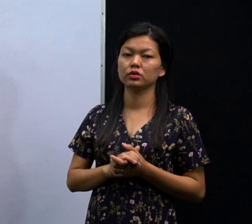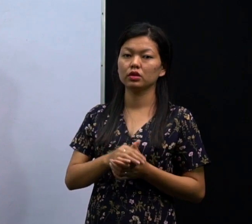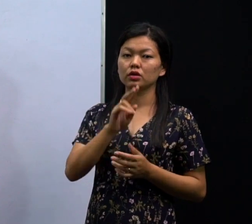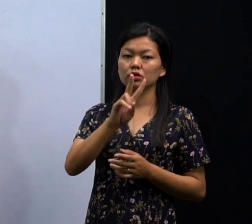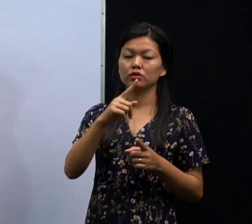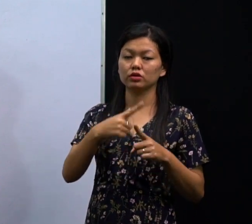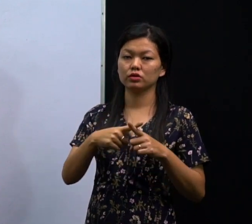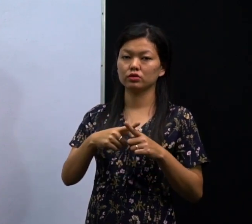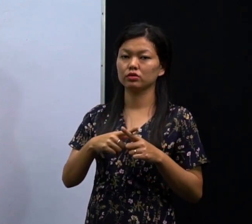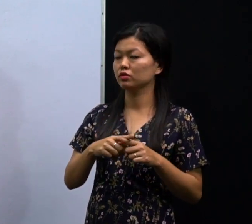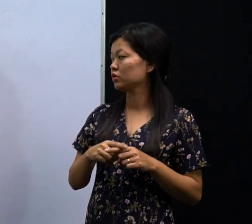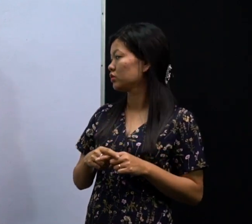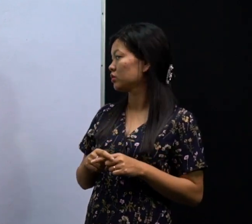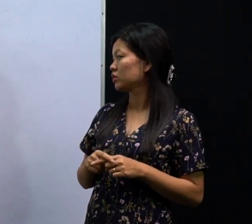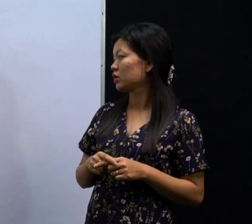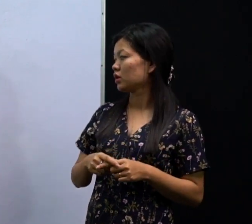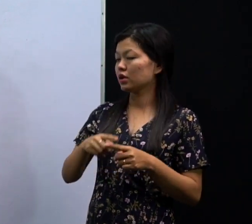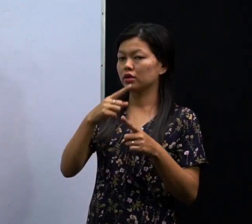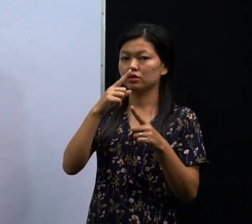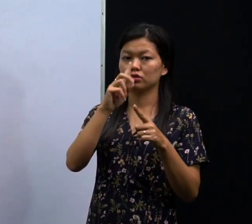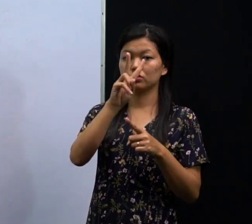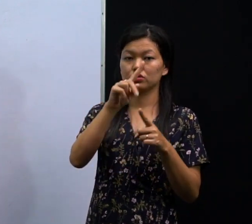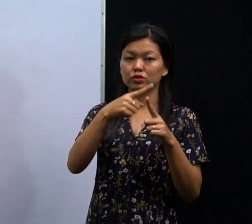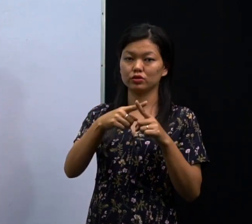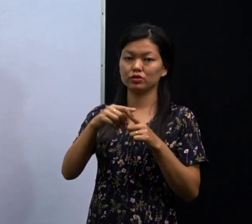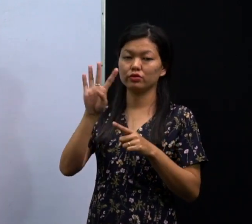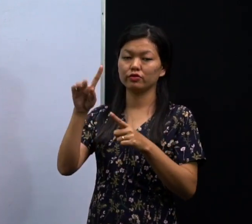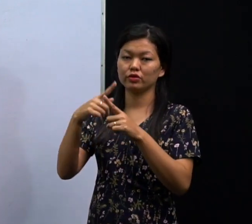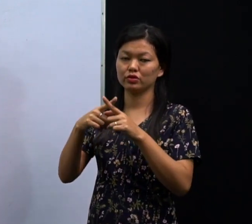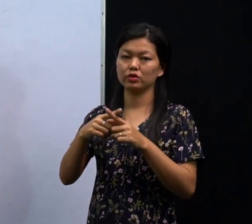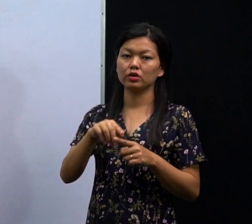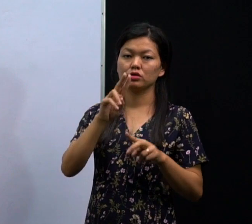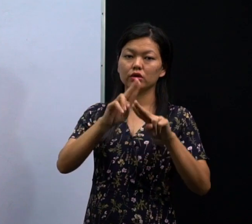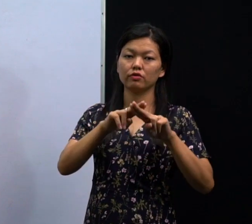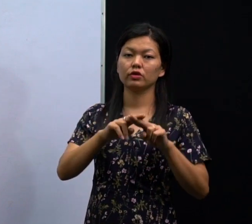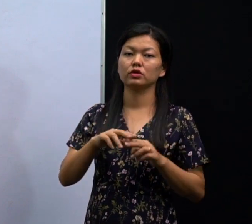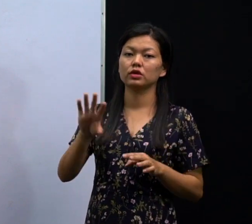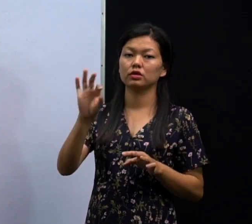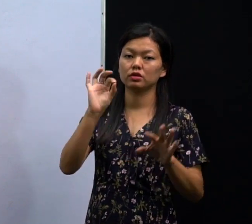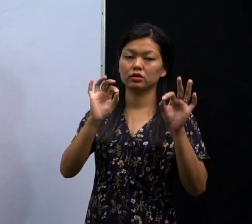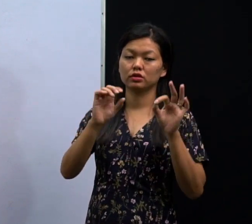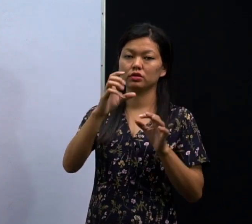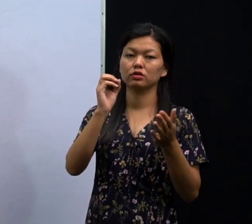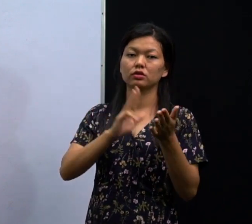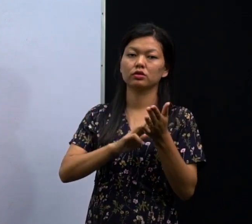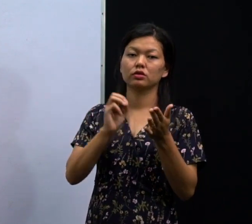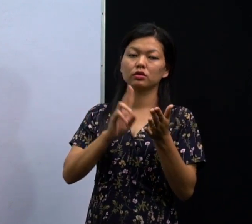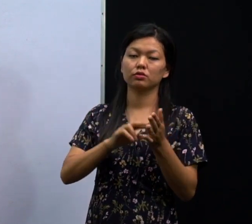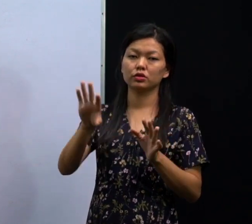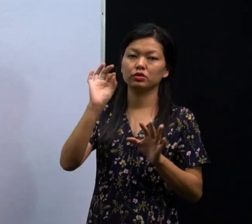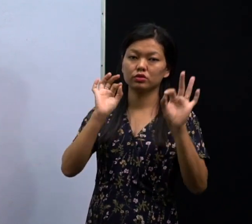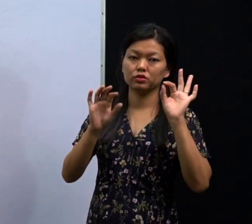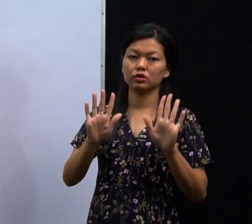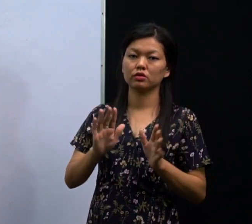into this factor. So they are called factorize with the taking common. Okay, understand taking common?